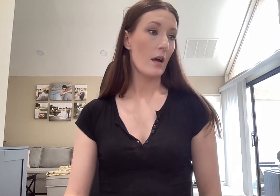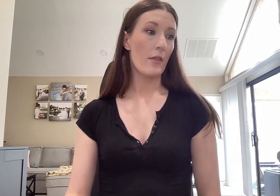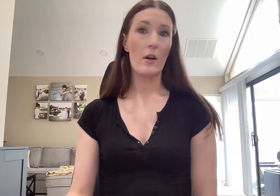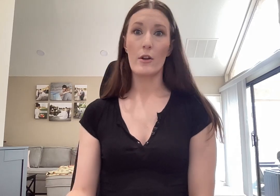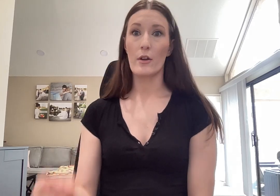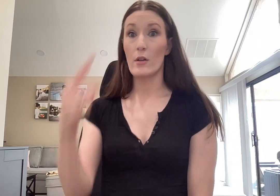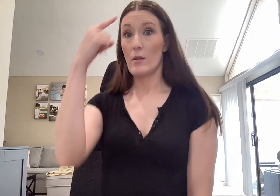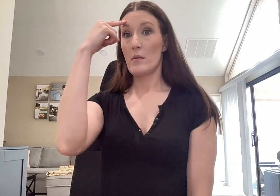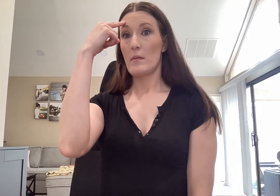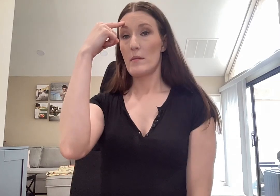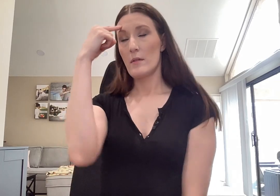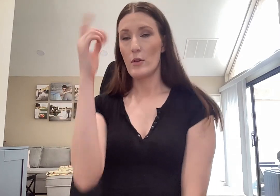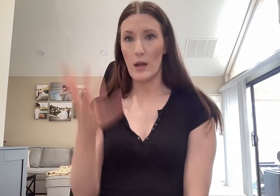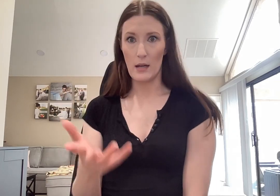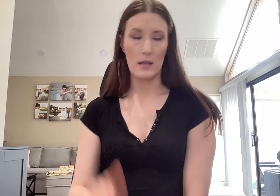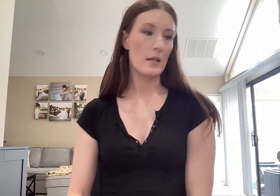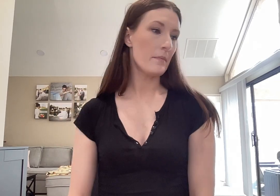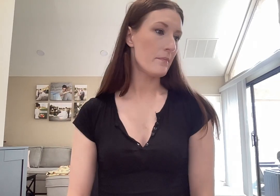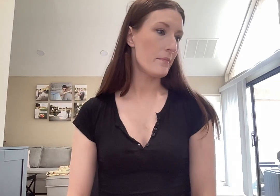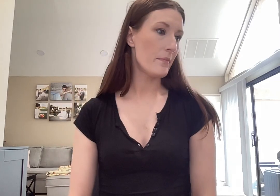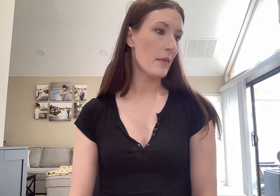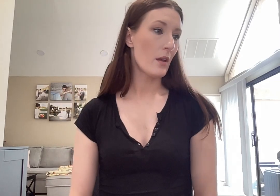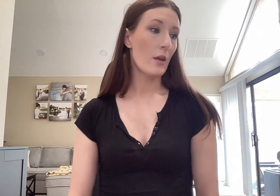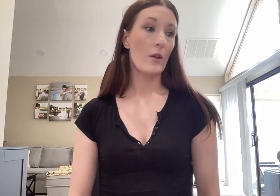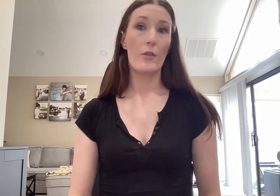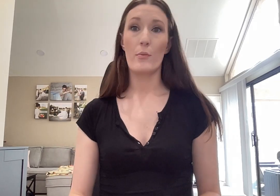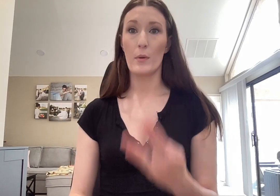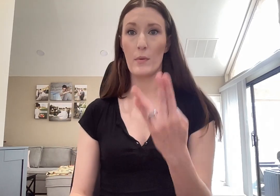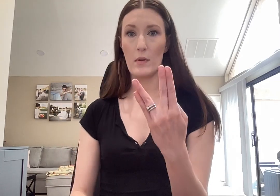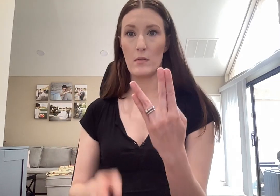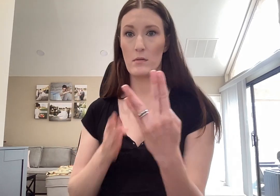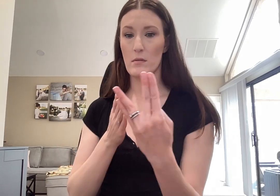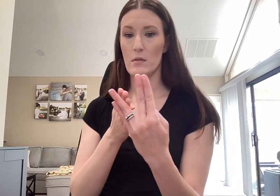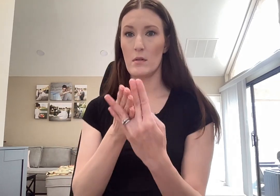Thought occurred to you. You had an idea. Through.